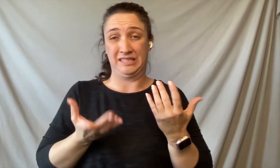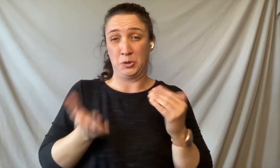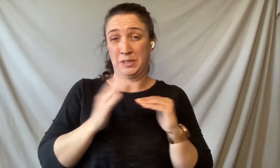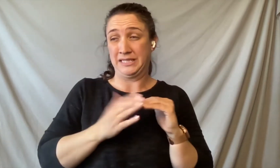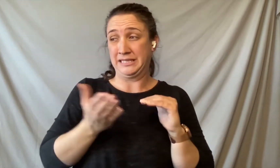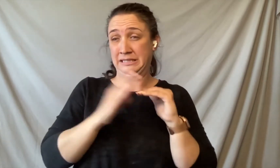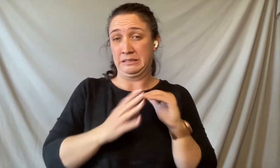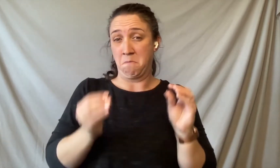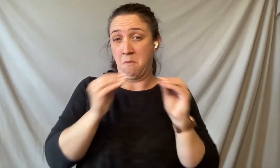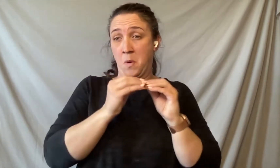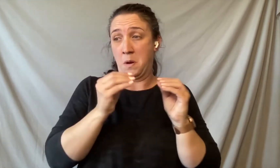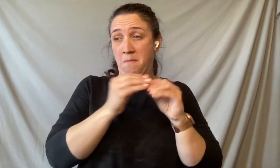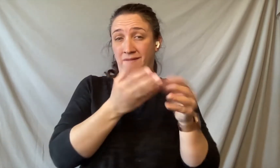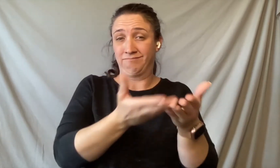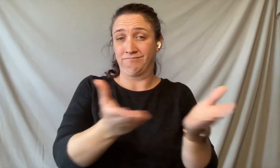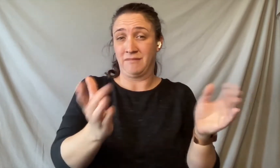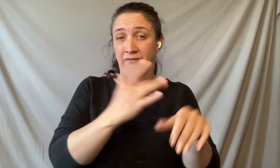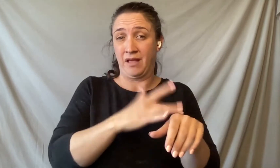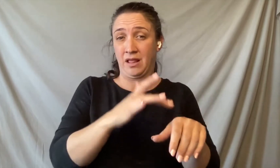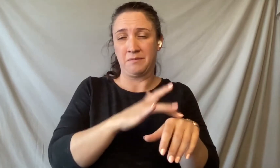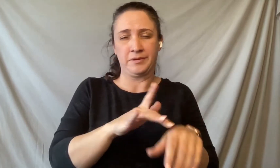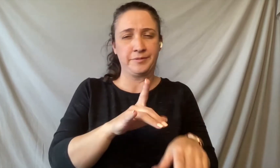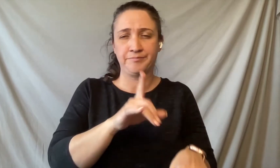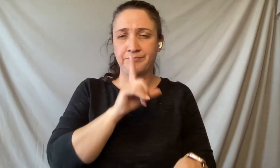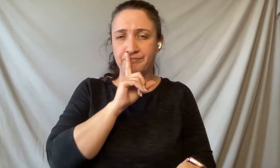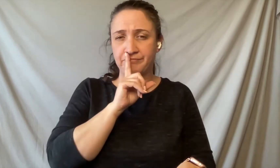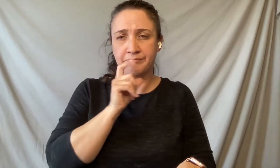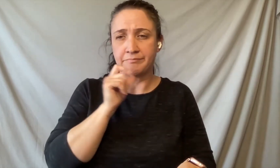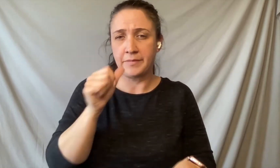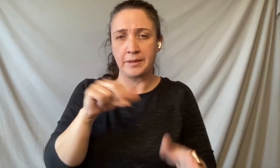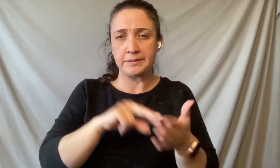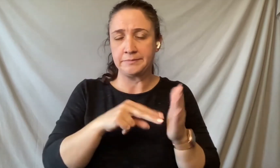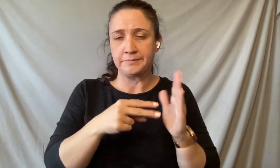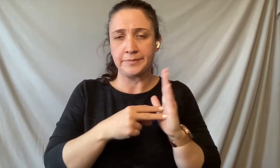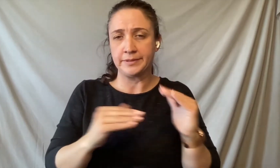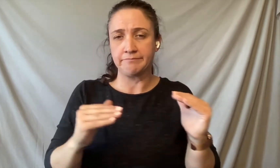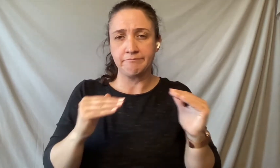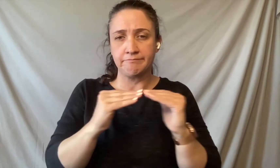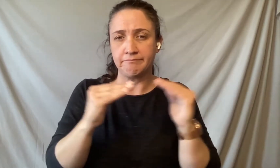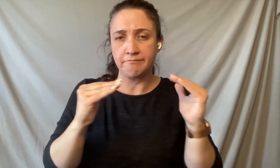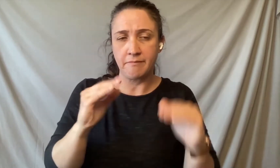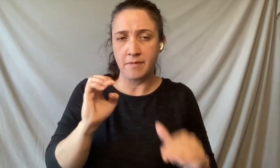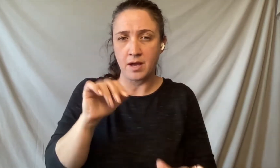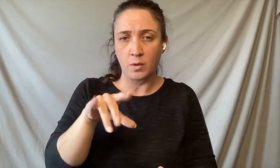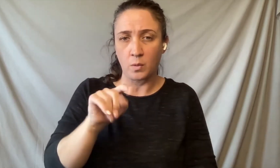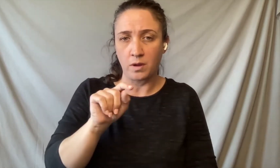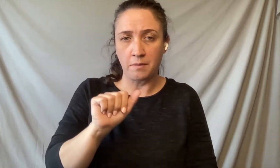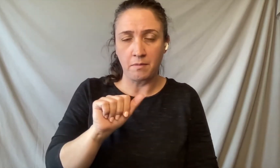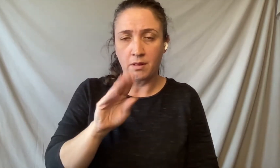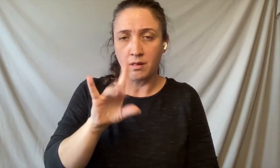enough to be equitable. The hardest hit are obviously low-income